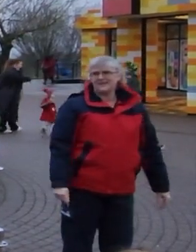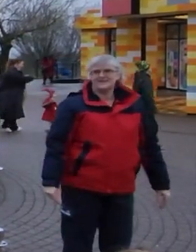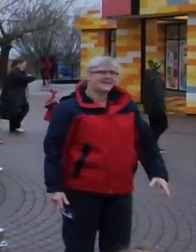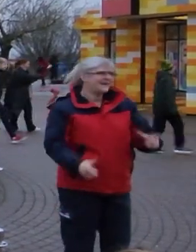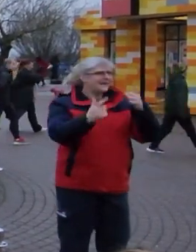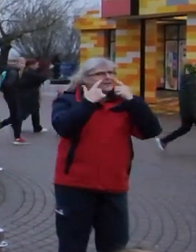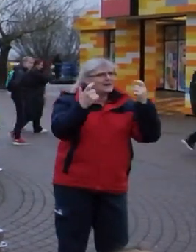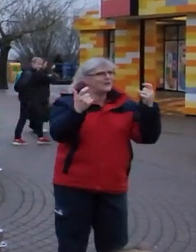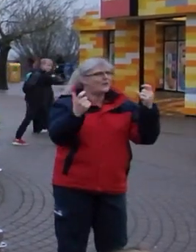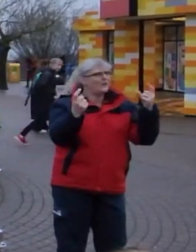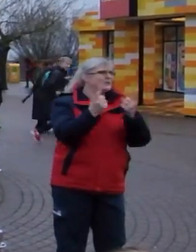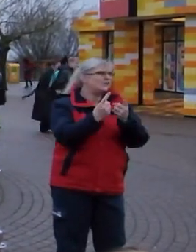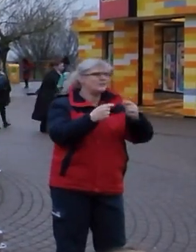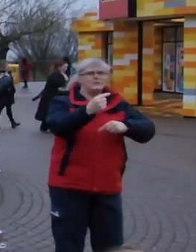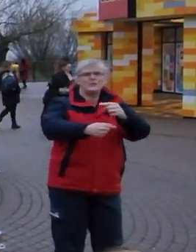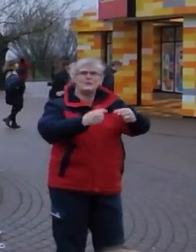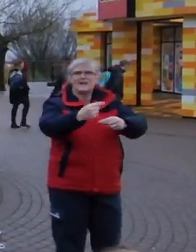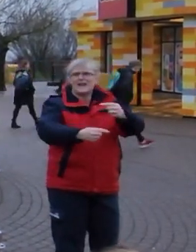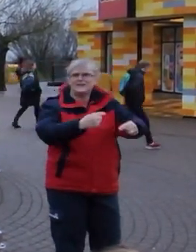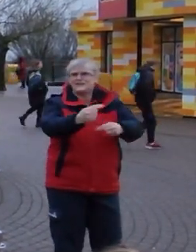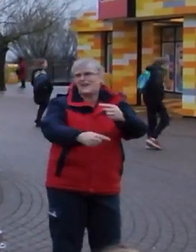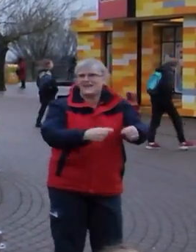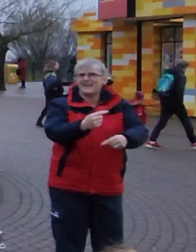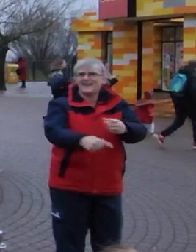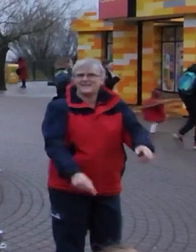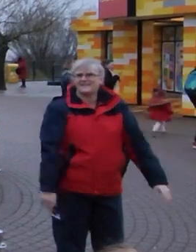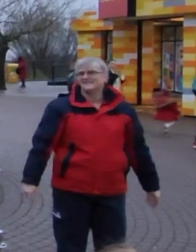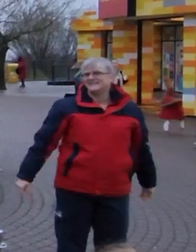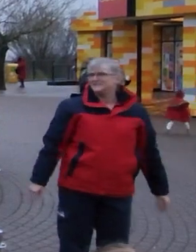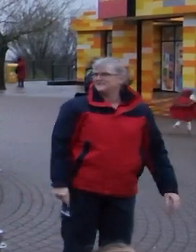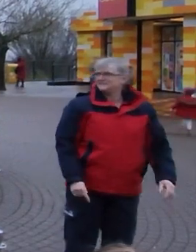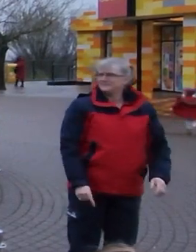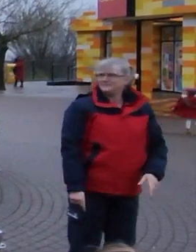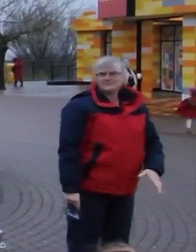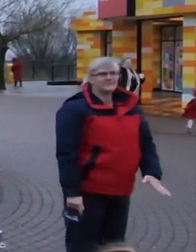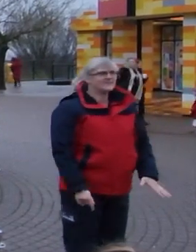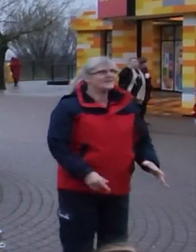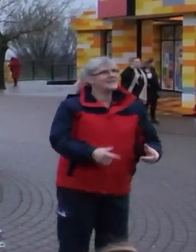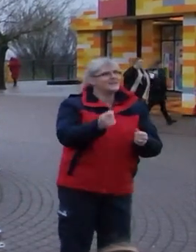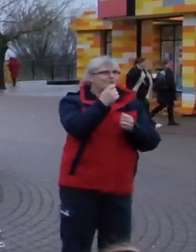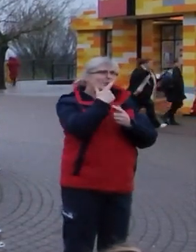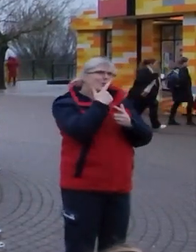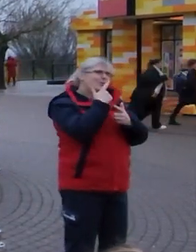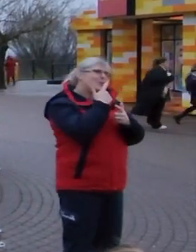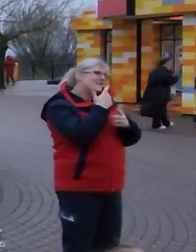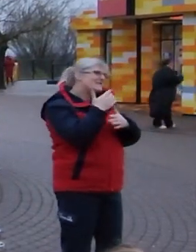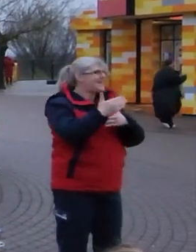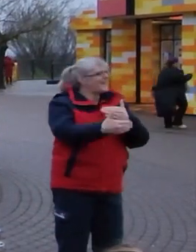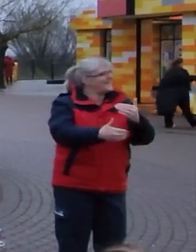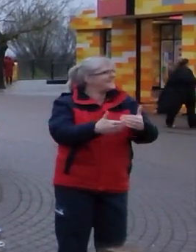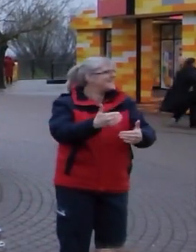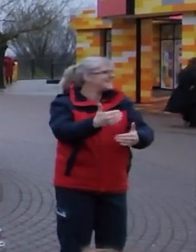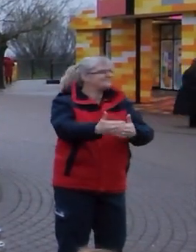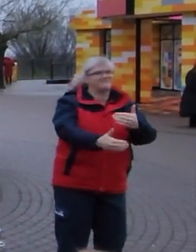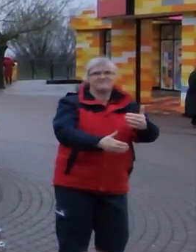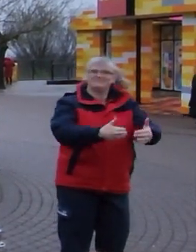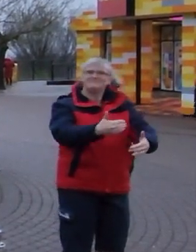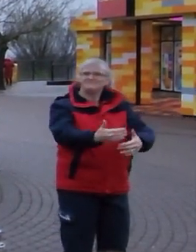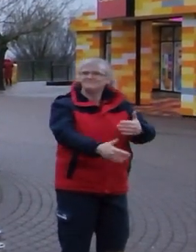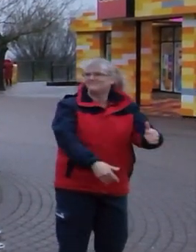Take every August to next year And keep smiling through the day